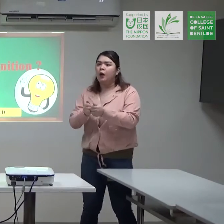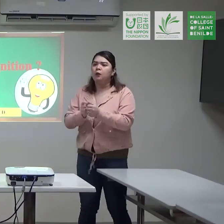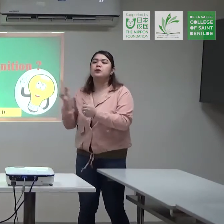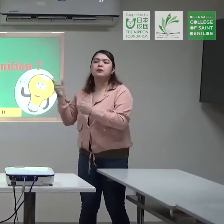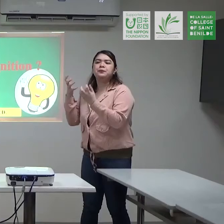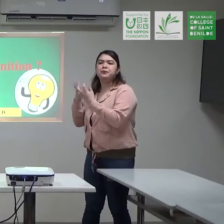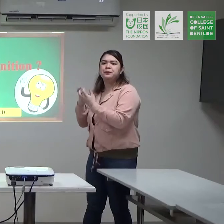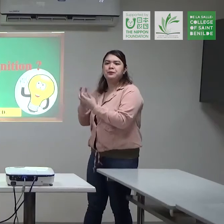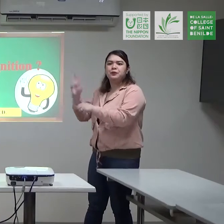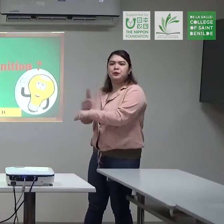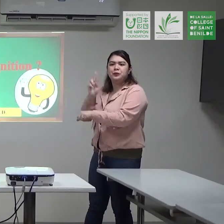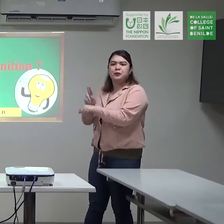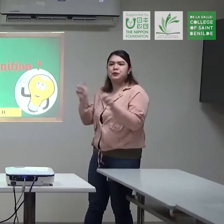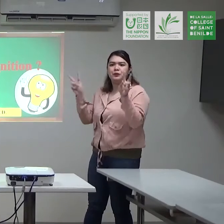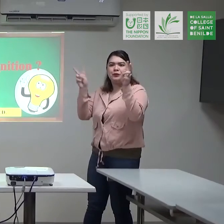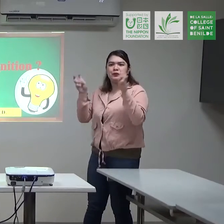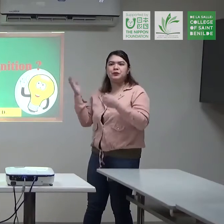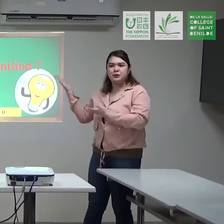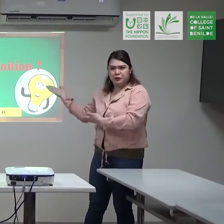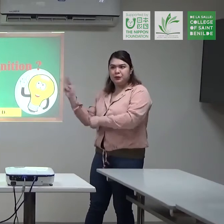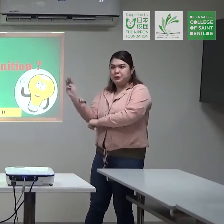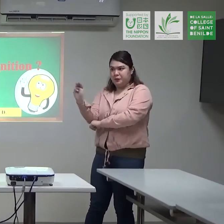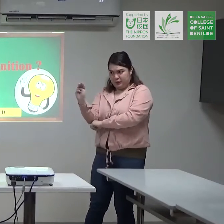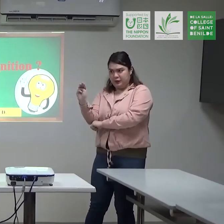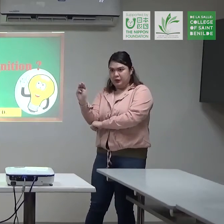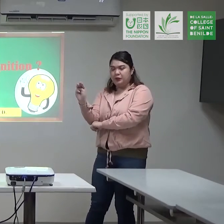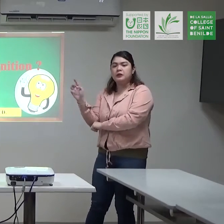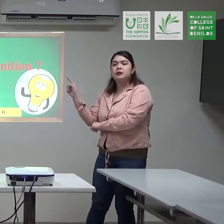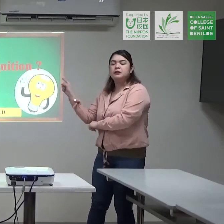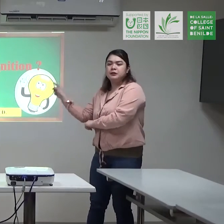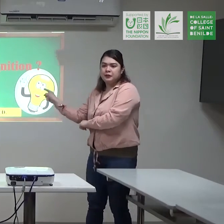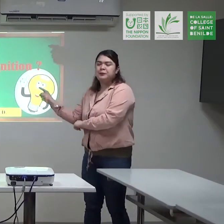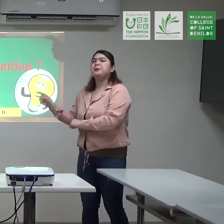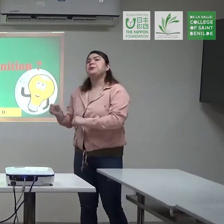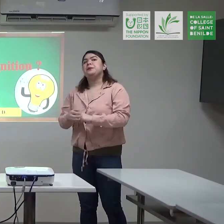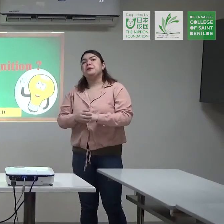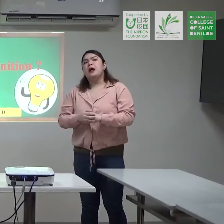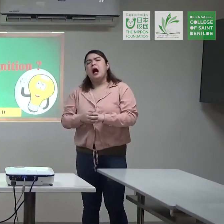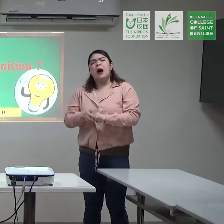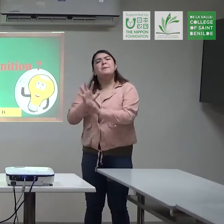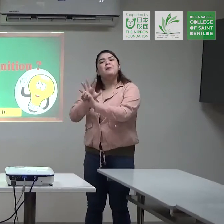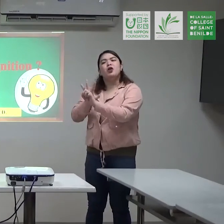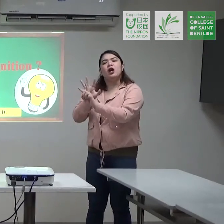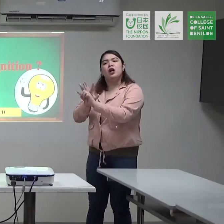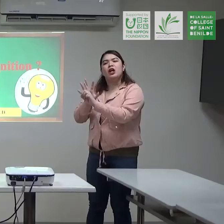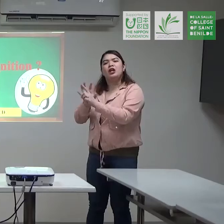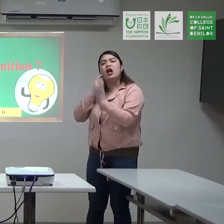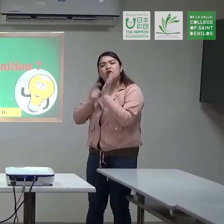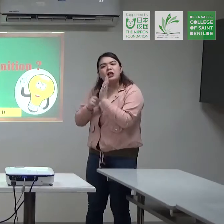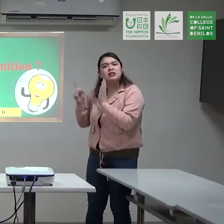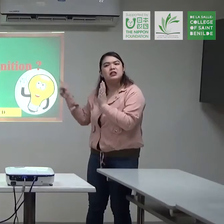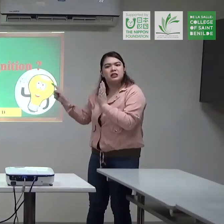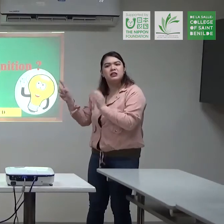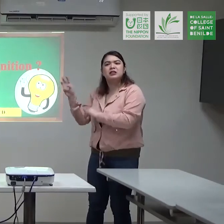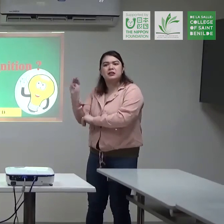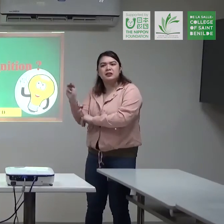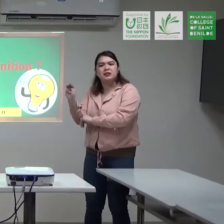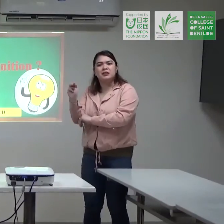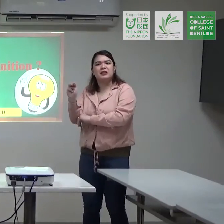metacognition. So, seemingly this is a very popular word today where